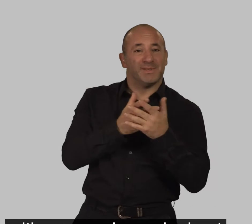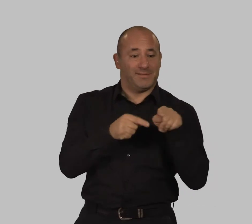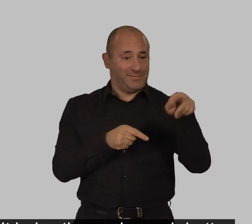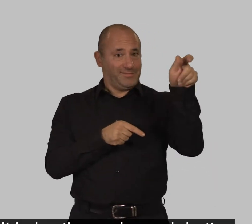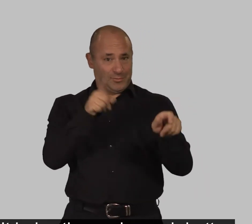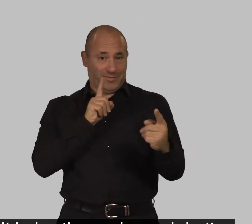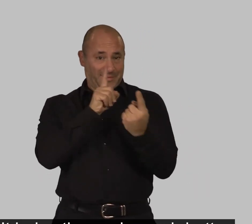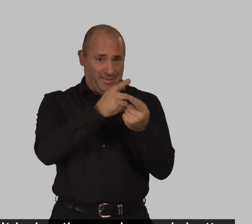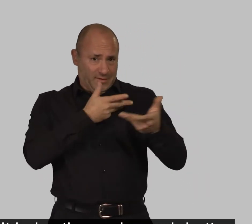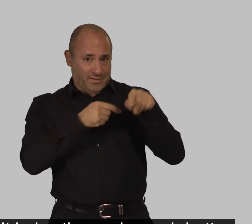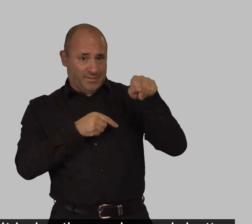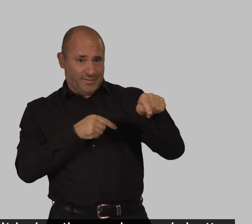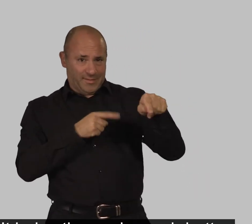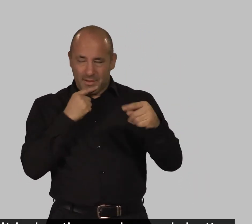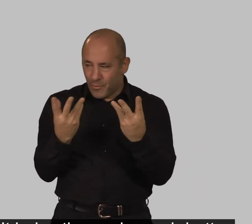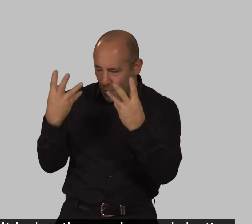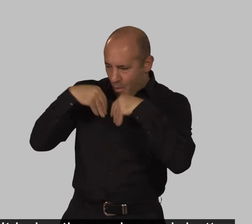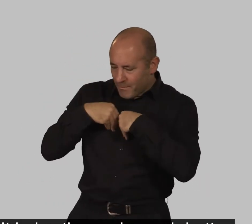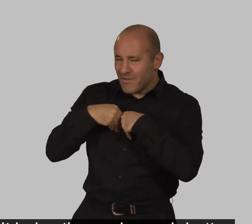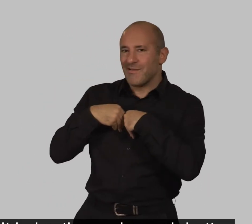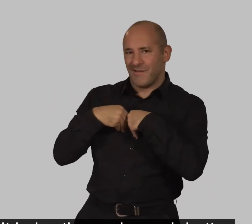It helps the work coach better understand what is